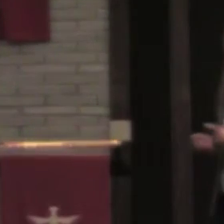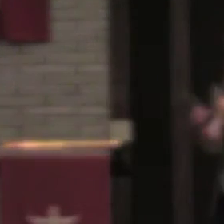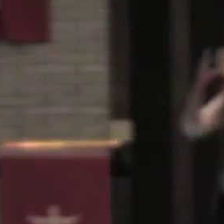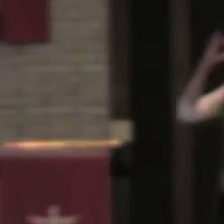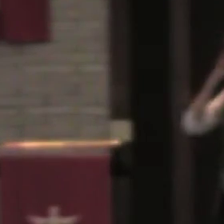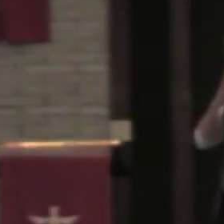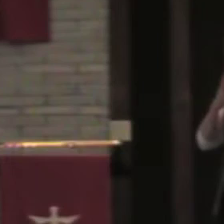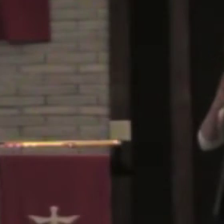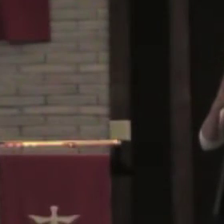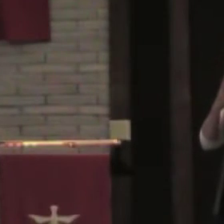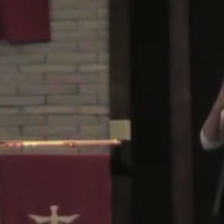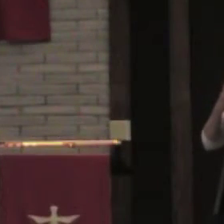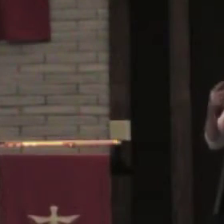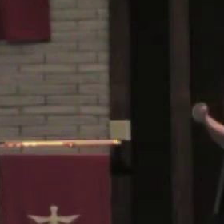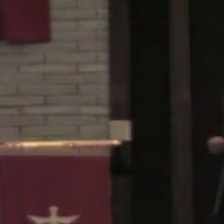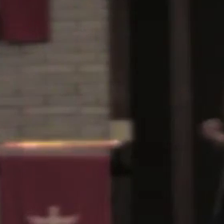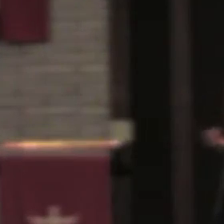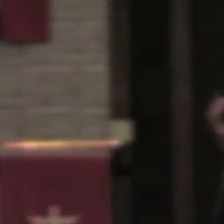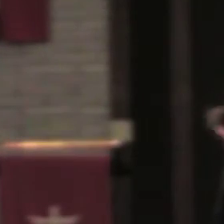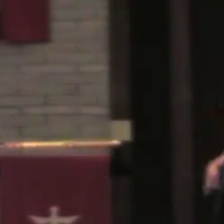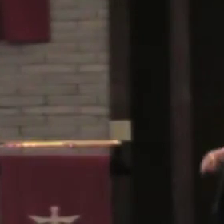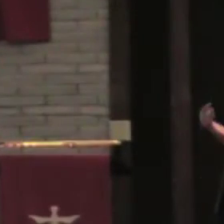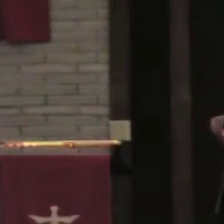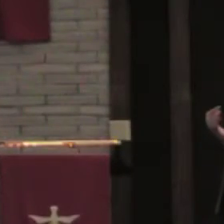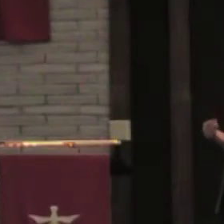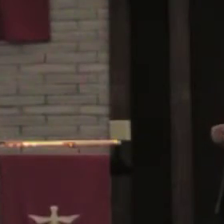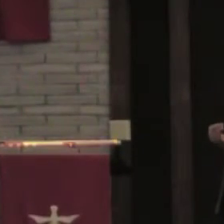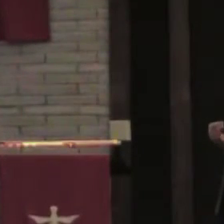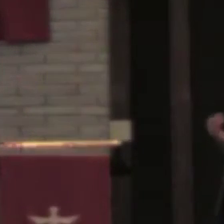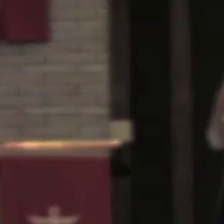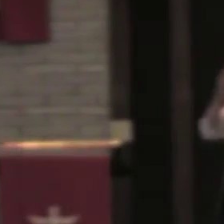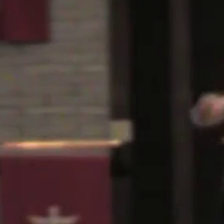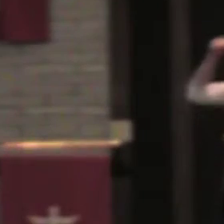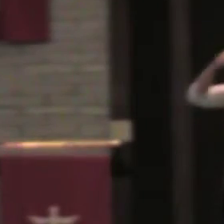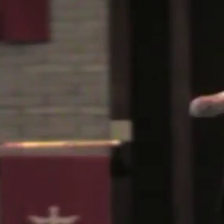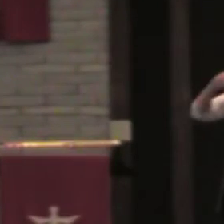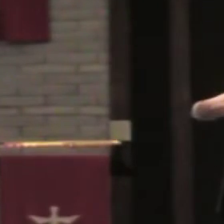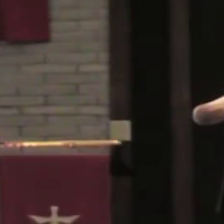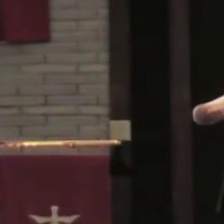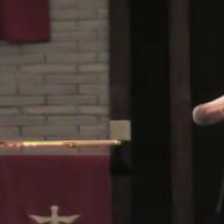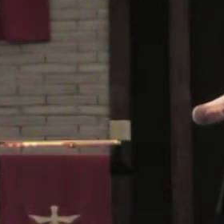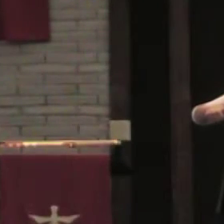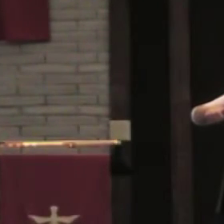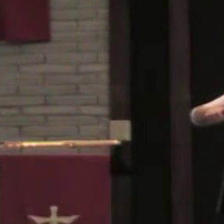Depression, sadness, pain, physical pain, bad memories,